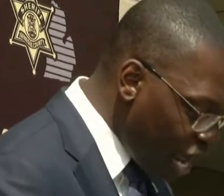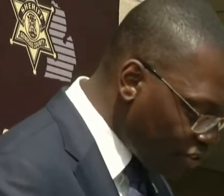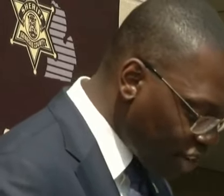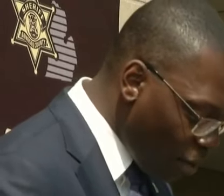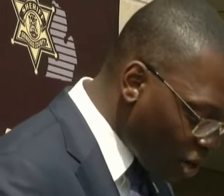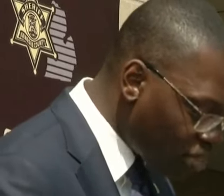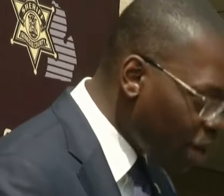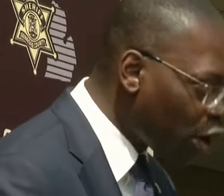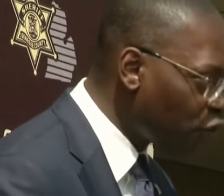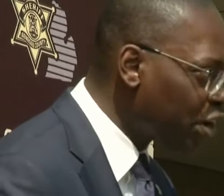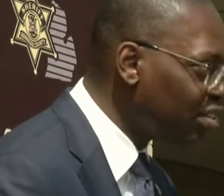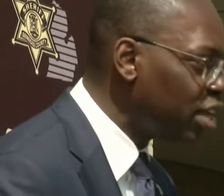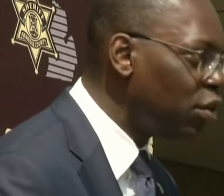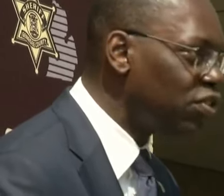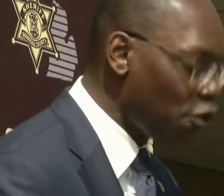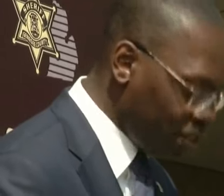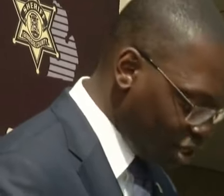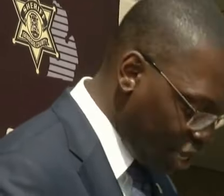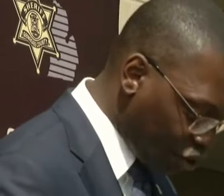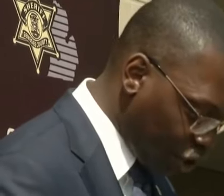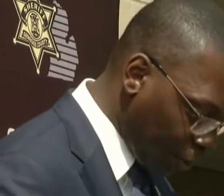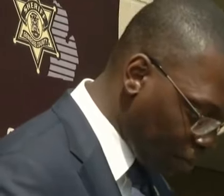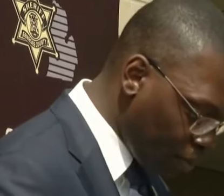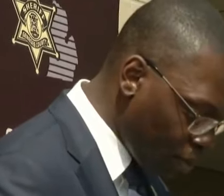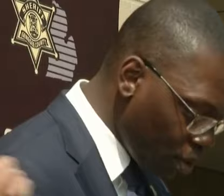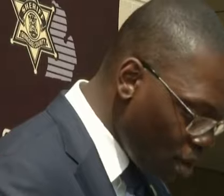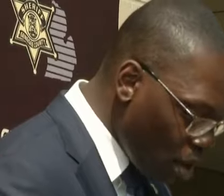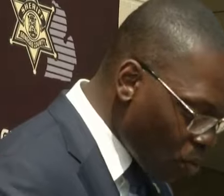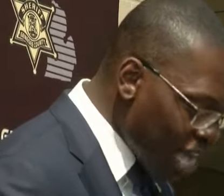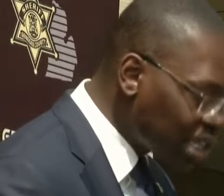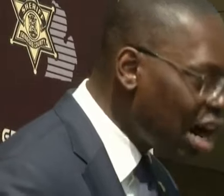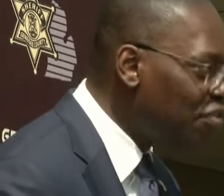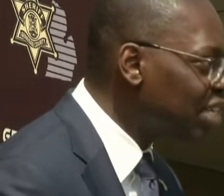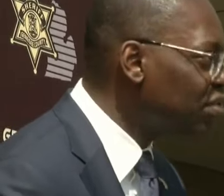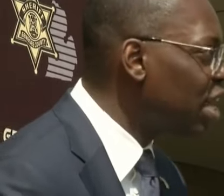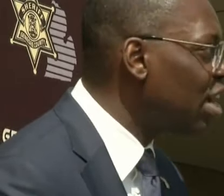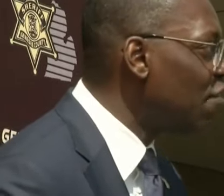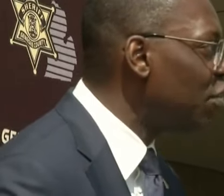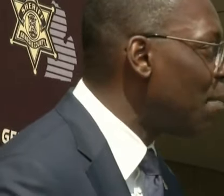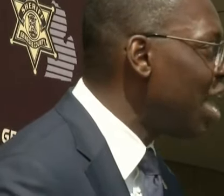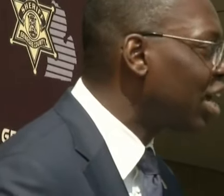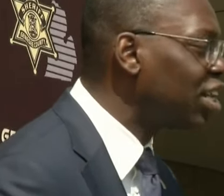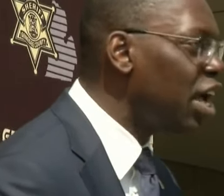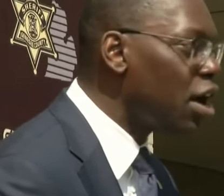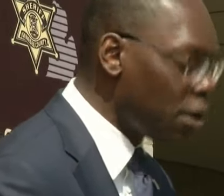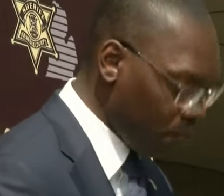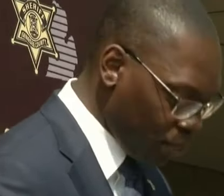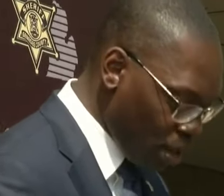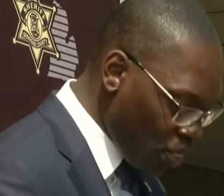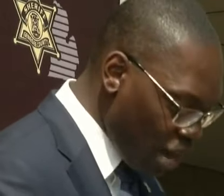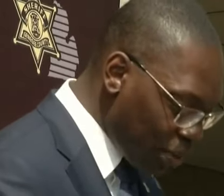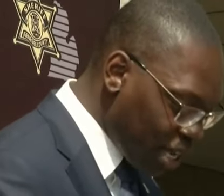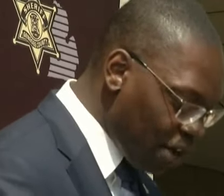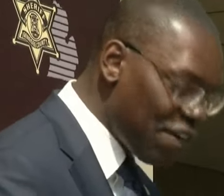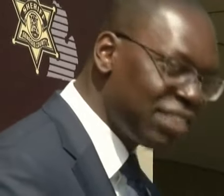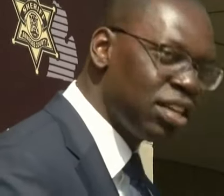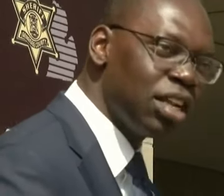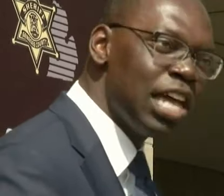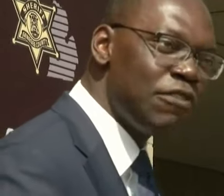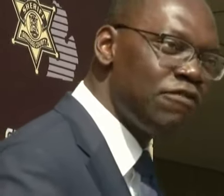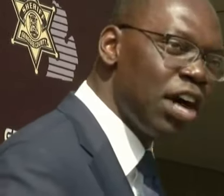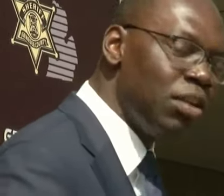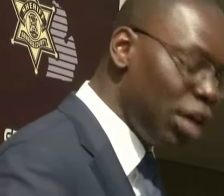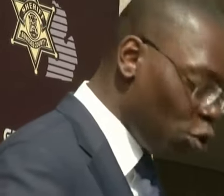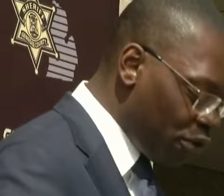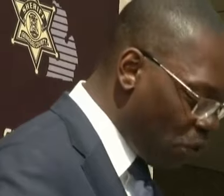her foundation. I want to thank her for her continued service and leadership. When I took office as Lieutenant Governor, I made it clear that I was going to fight